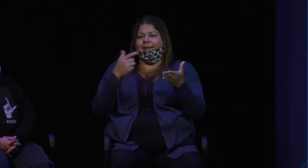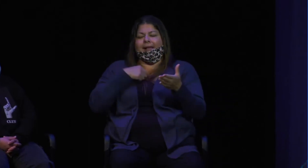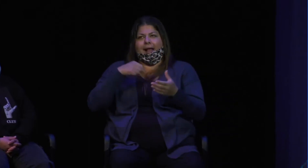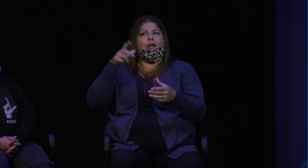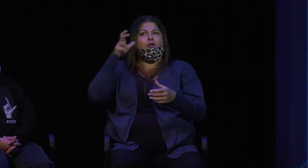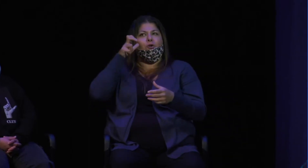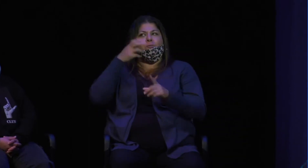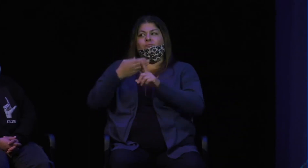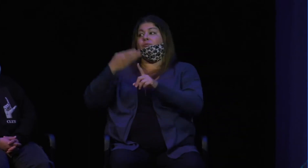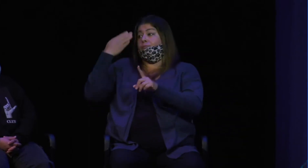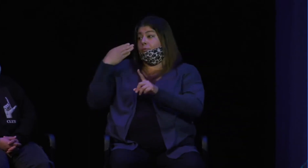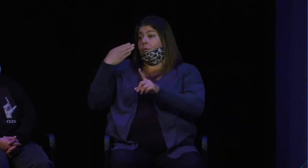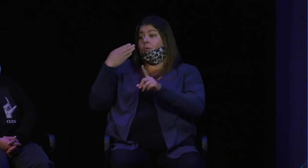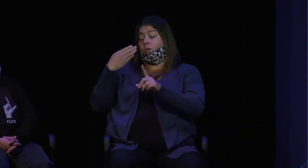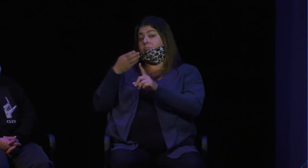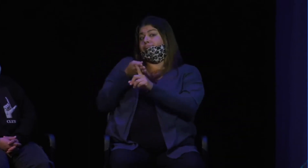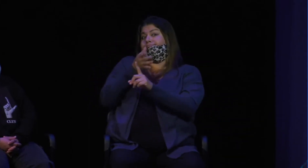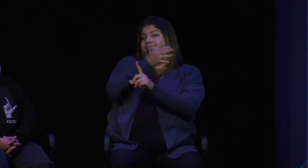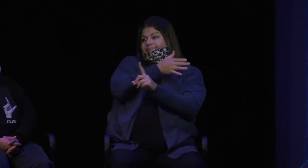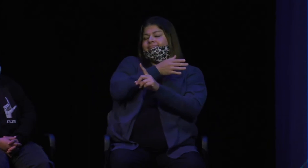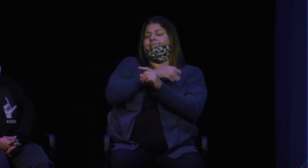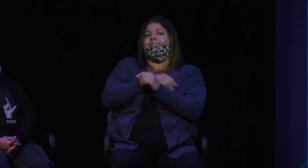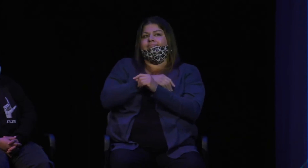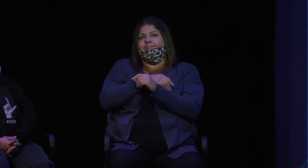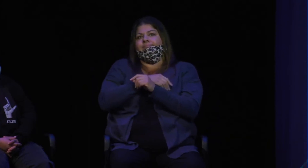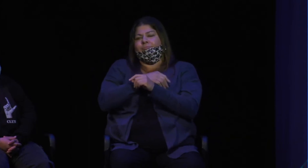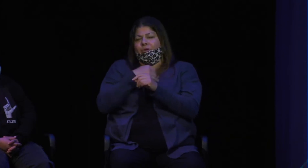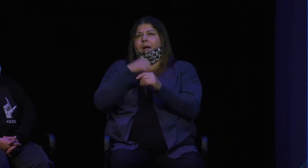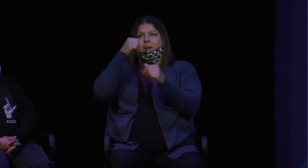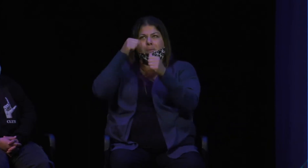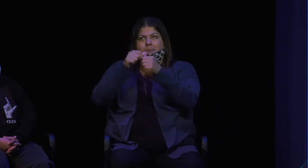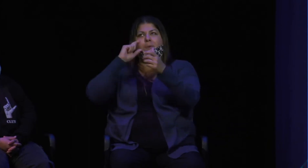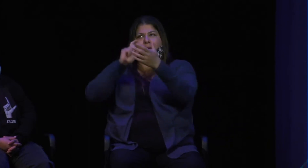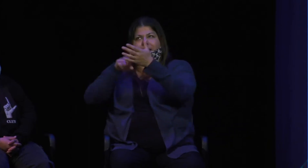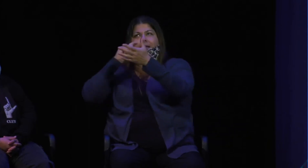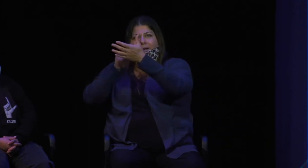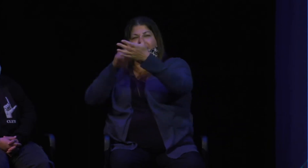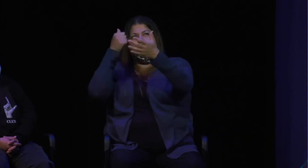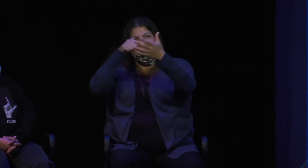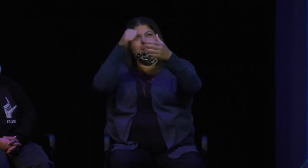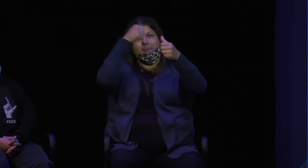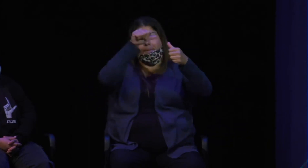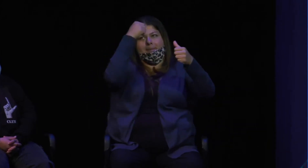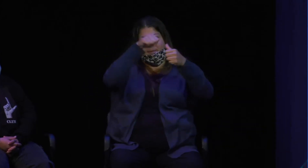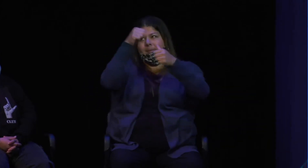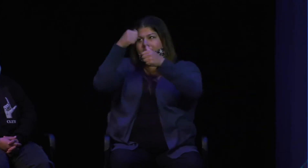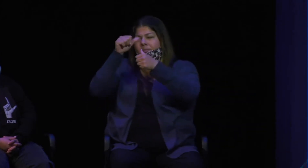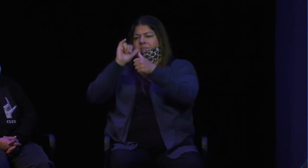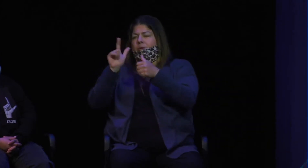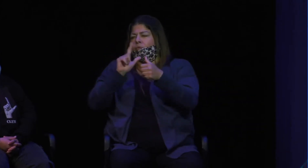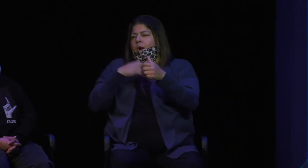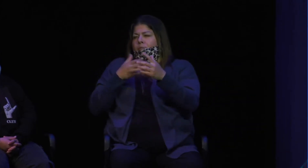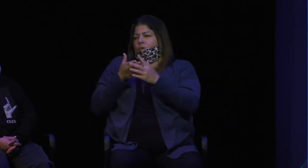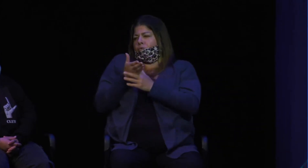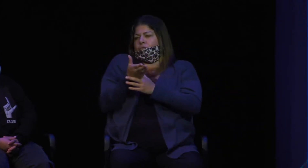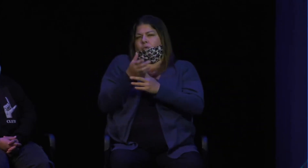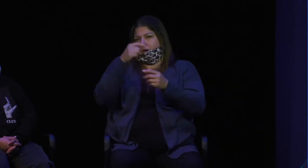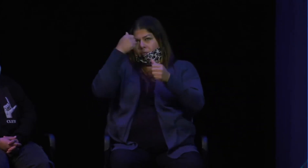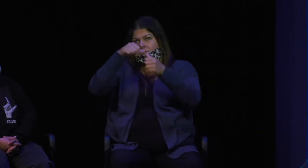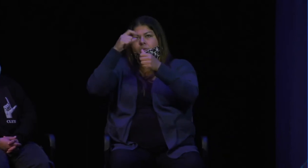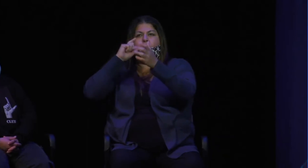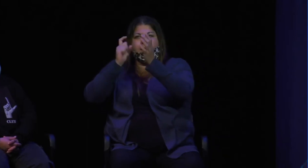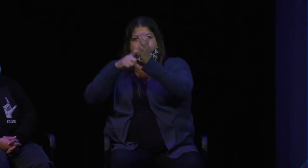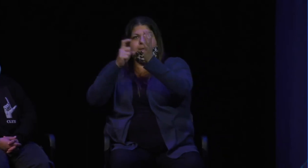to recognize things like I had before. So I started picking up a lot